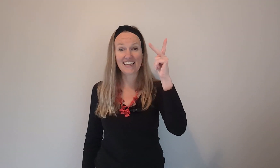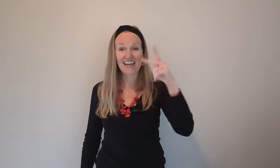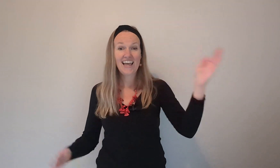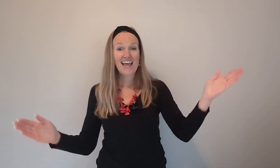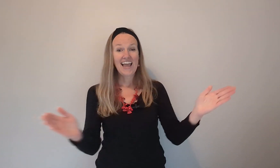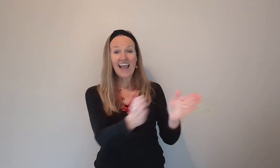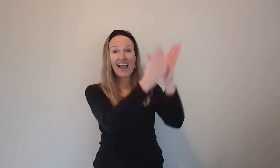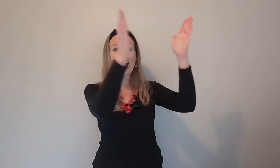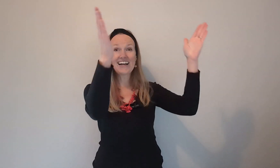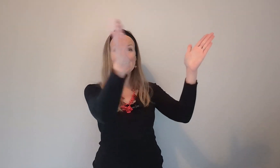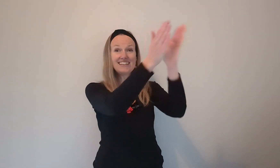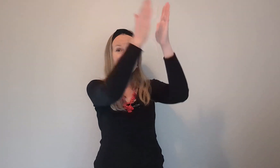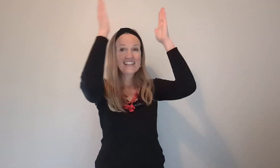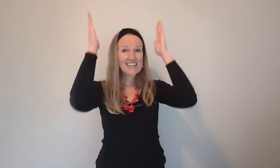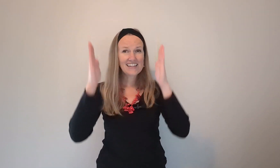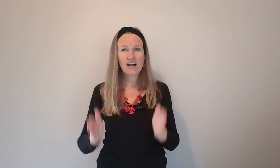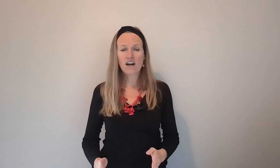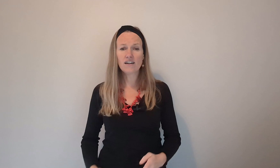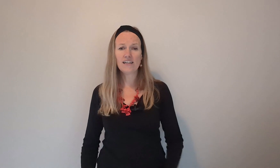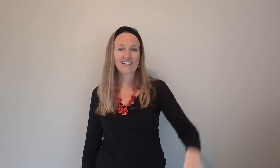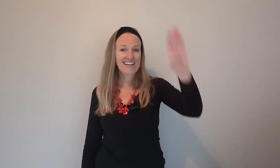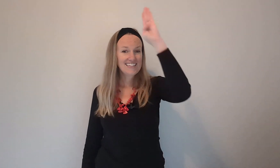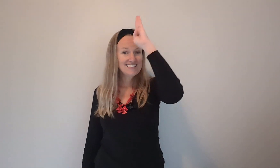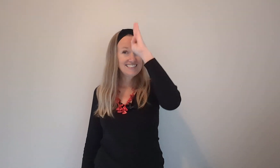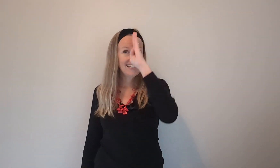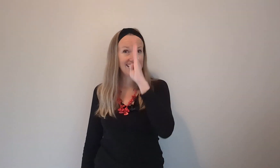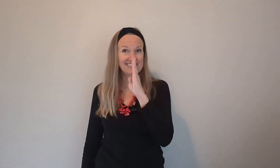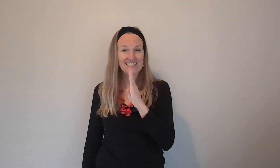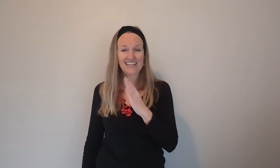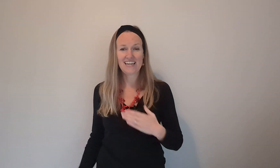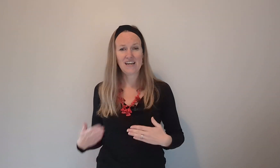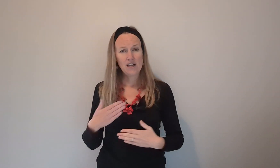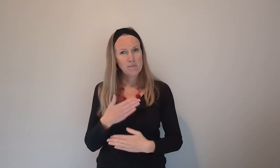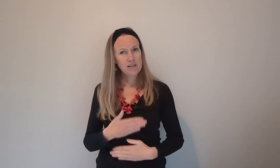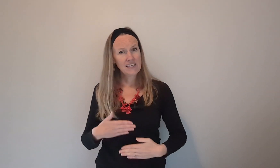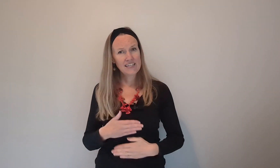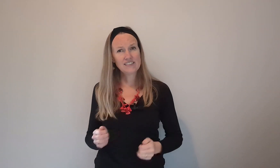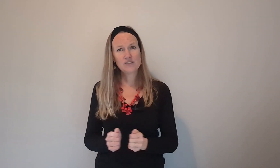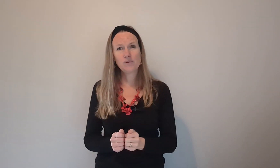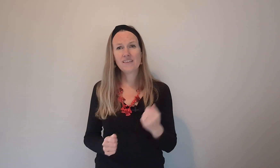see. Hail the incarnate deity, pleased with